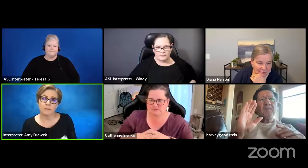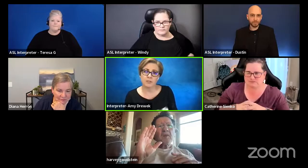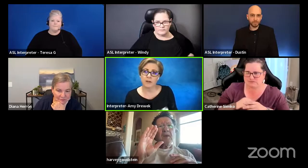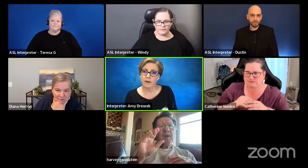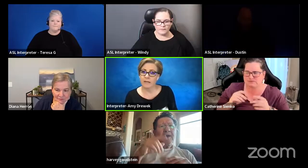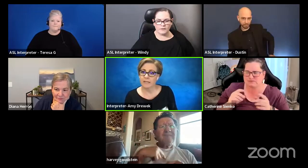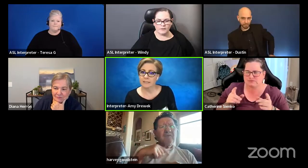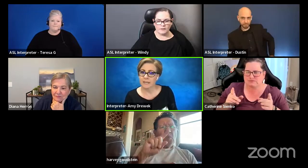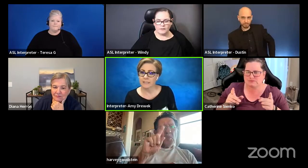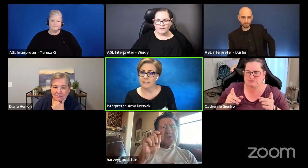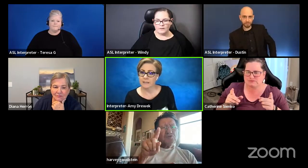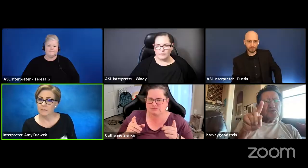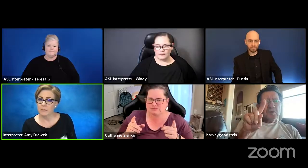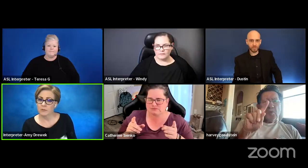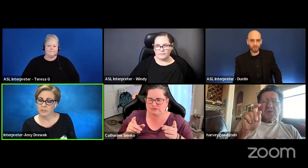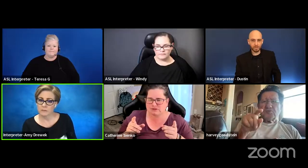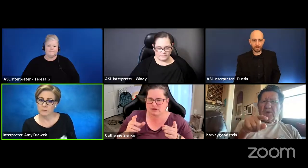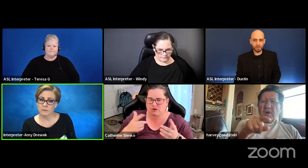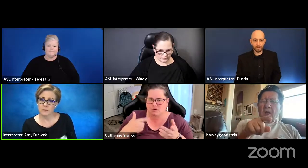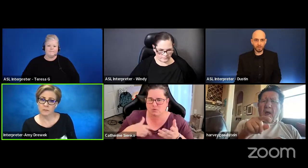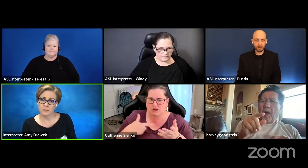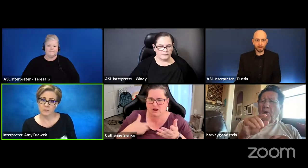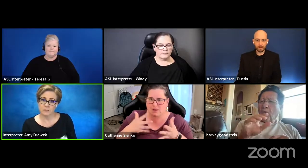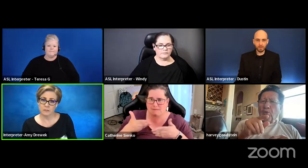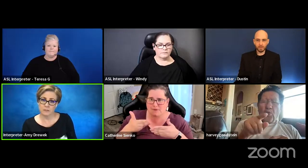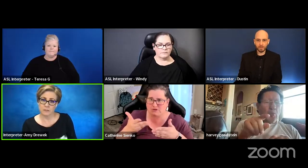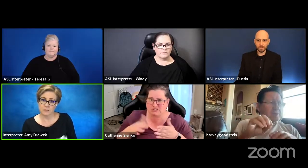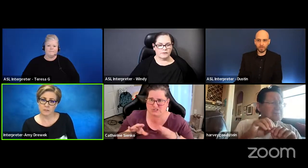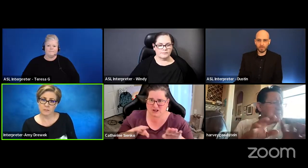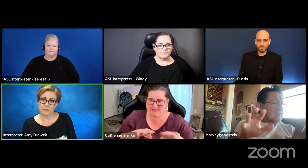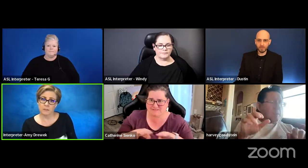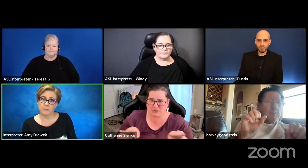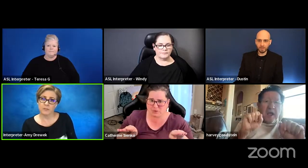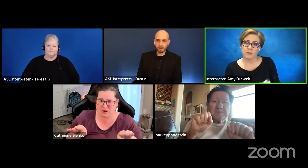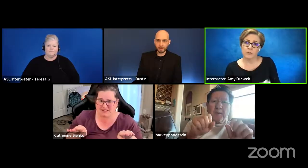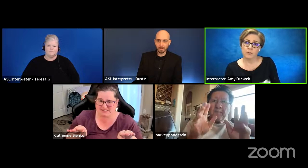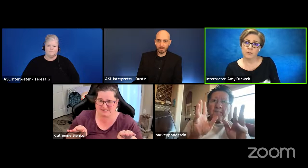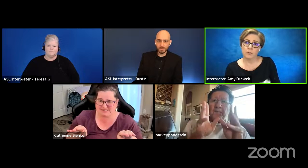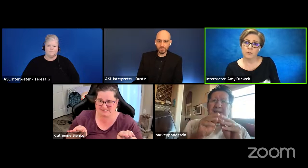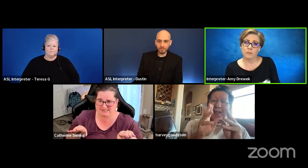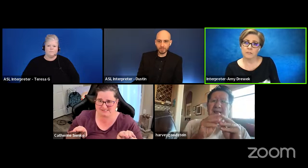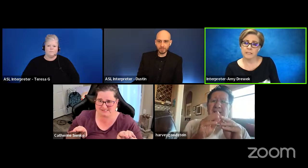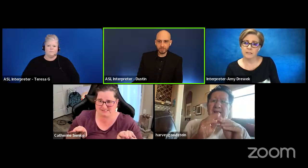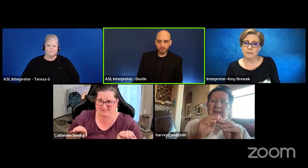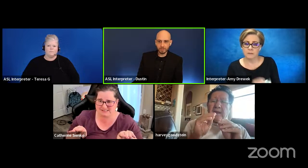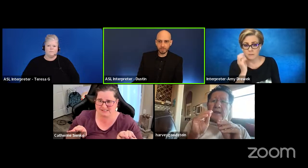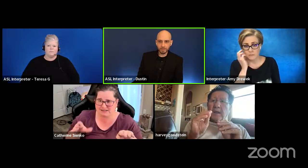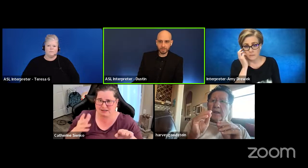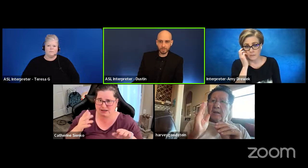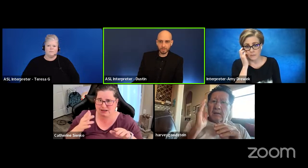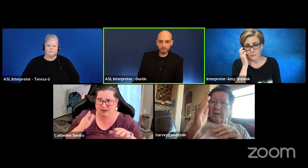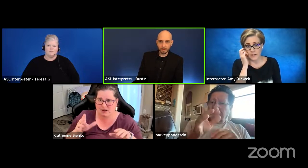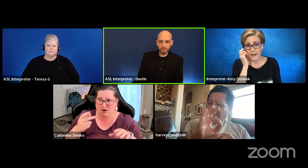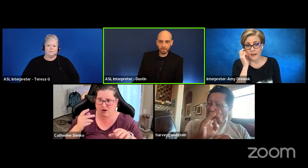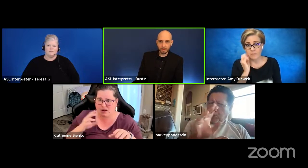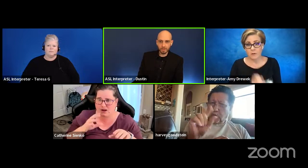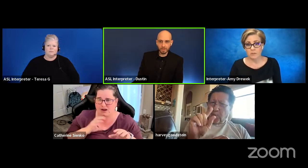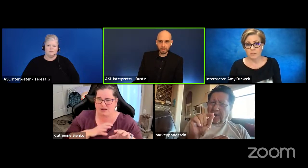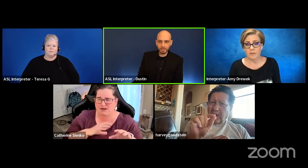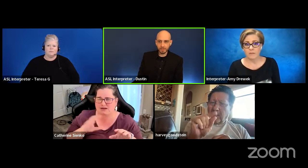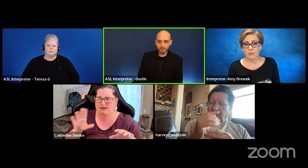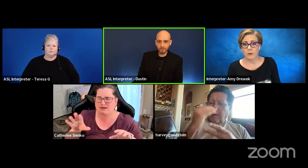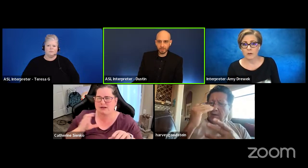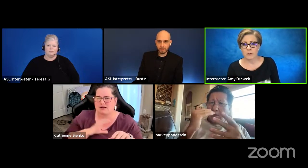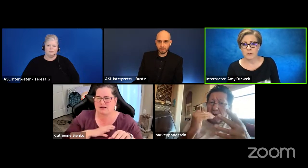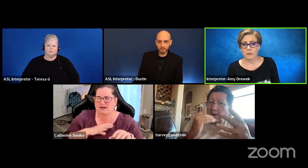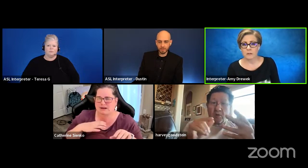have a second? And Commissioner Herron has seconded that motion. Commissioner Goldstein? We